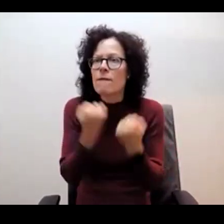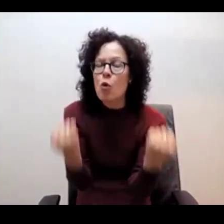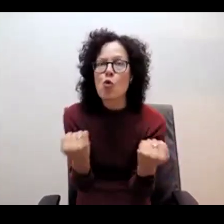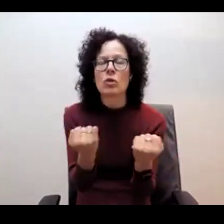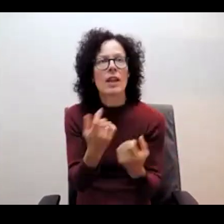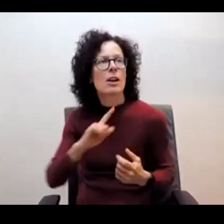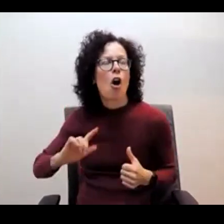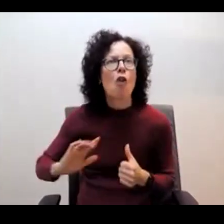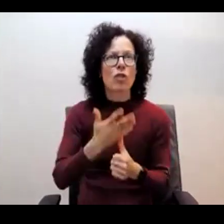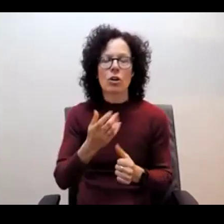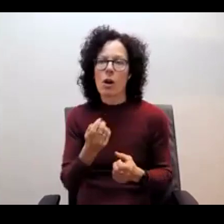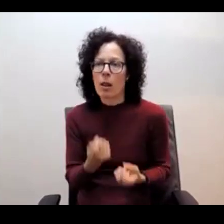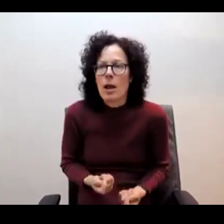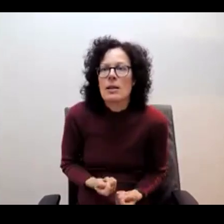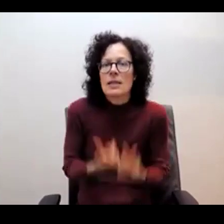spark of life.